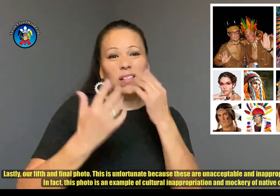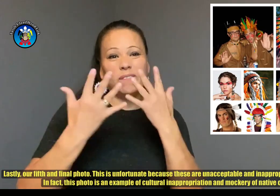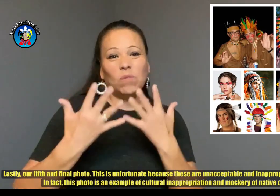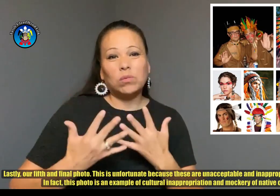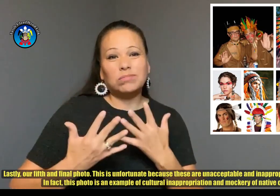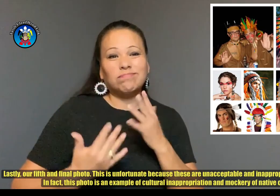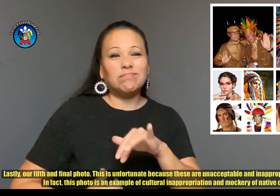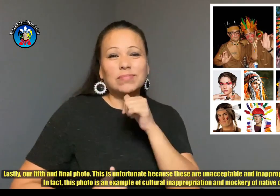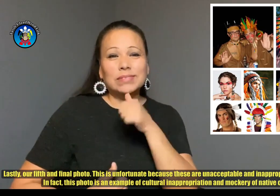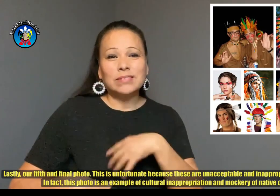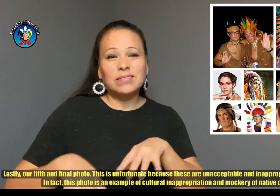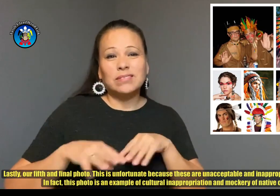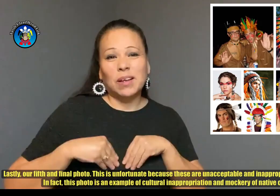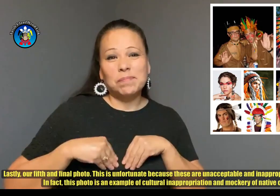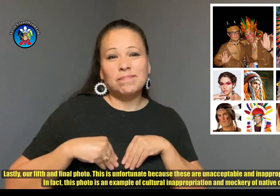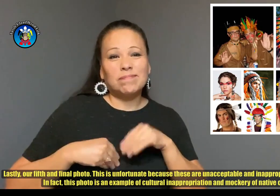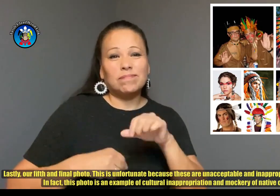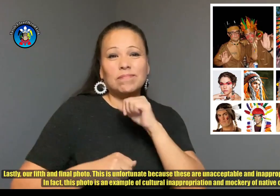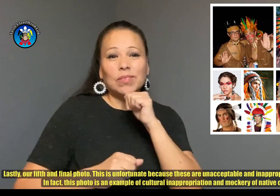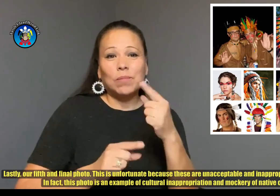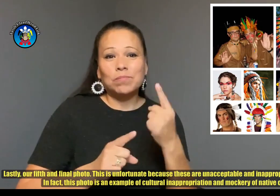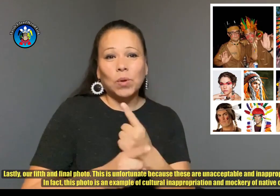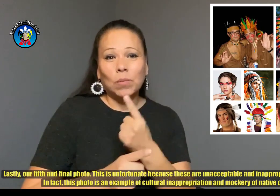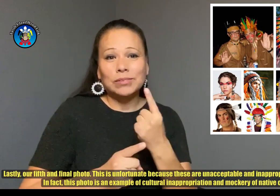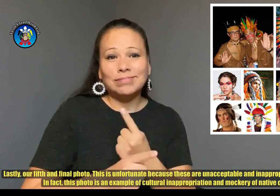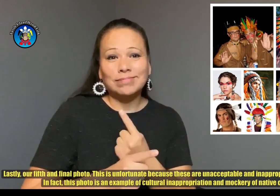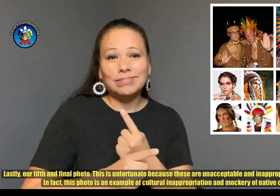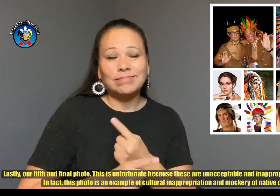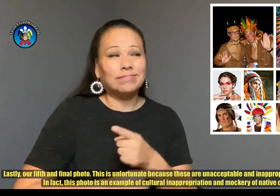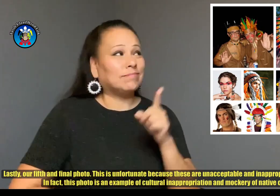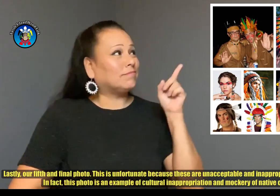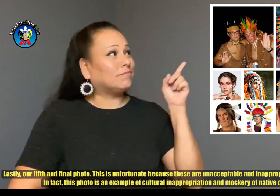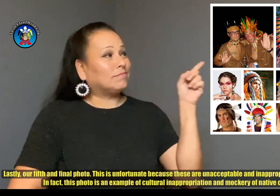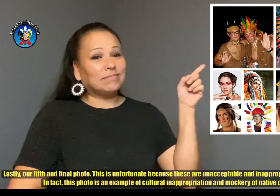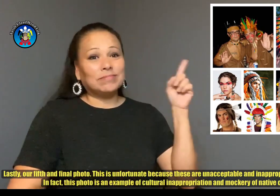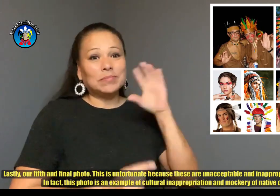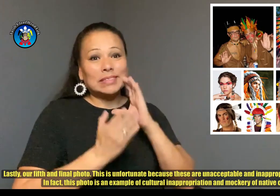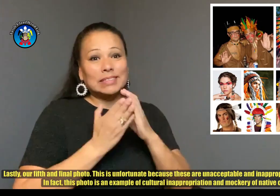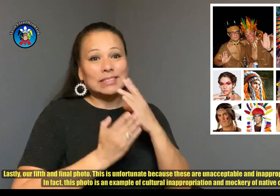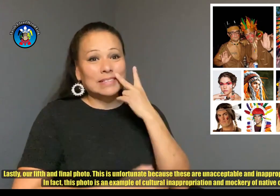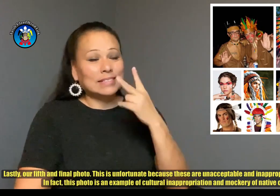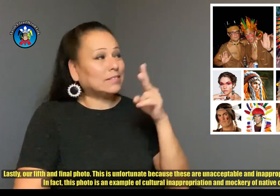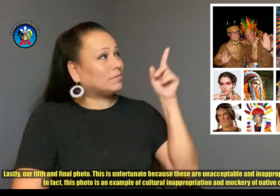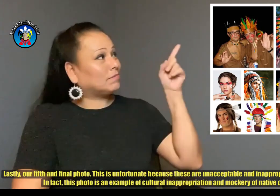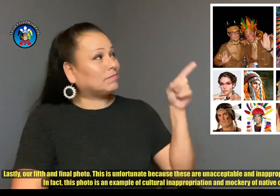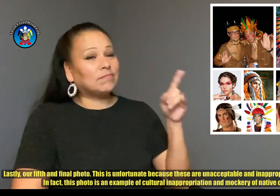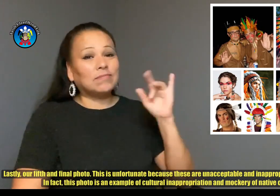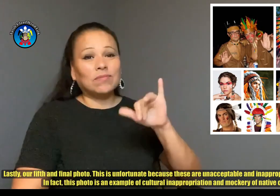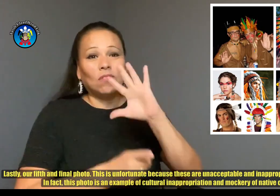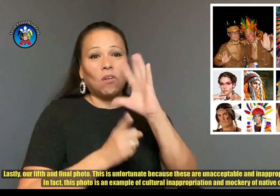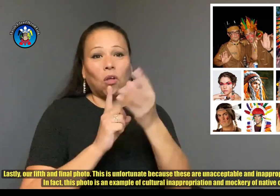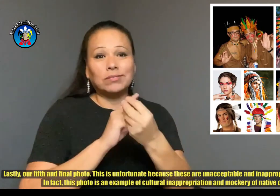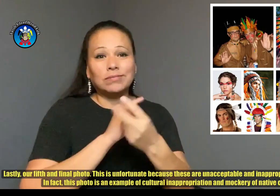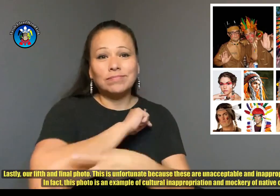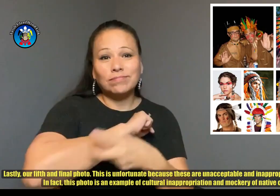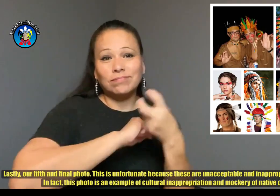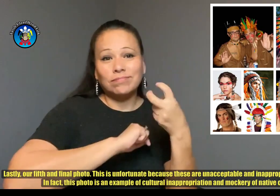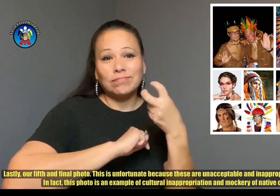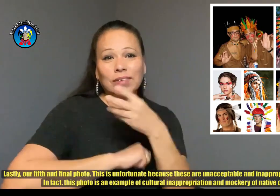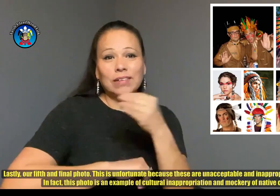And this is really unfortunate because these are unacceptable and inappropriate face paintings. In fact, this photo is an